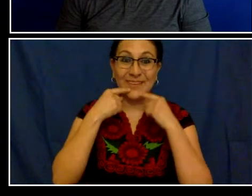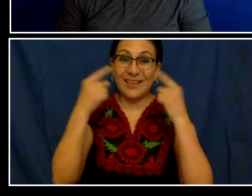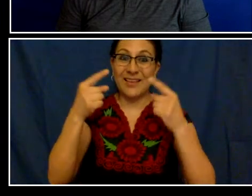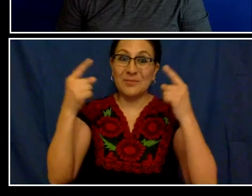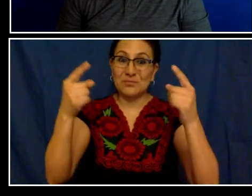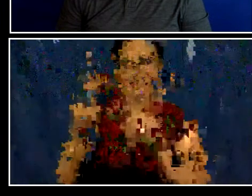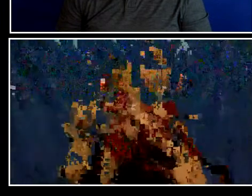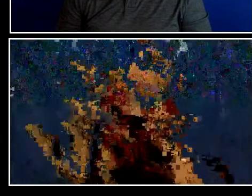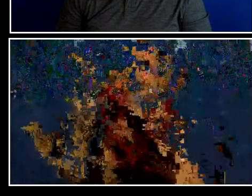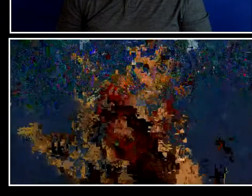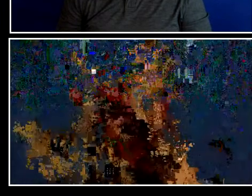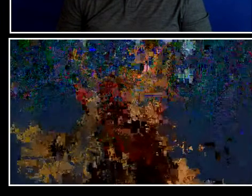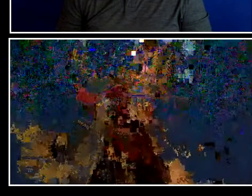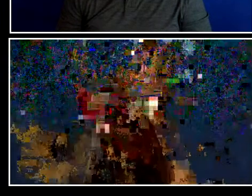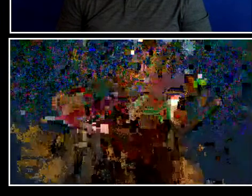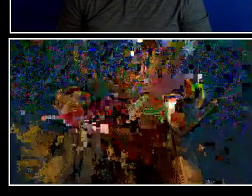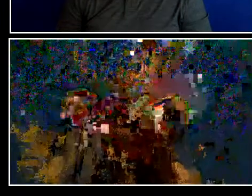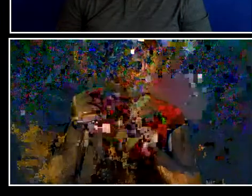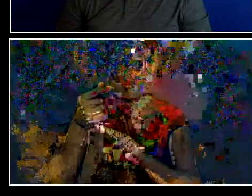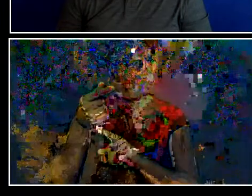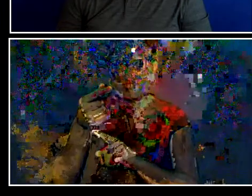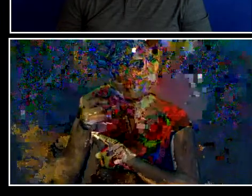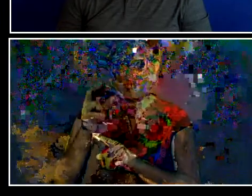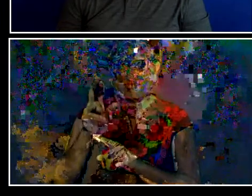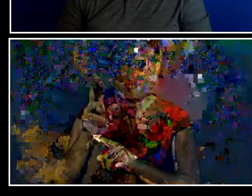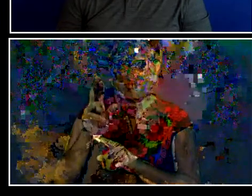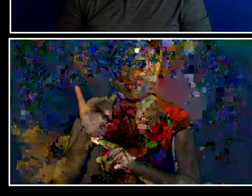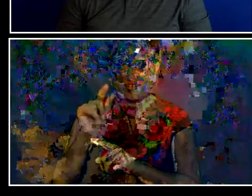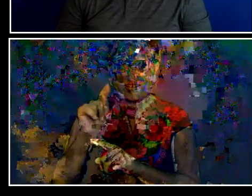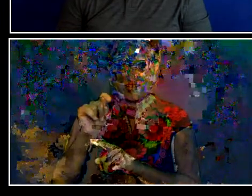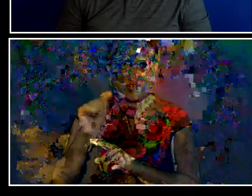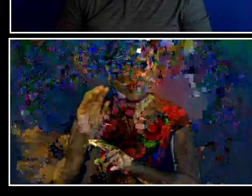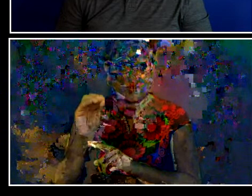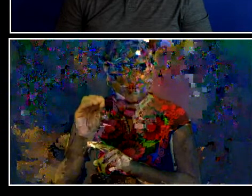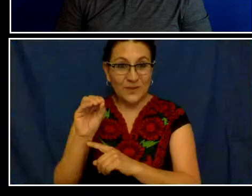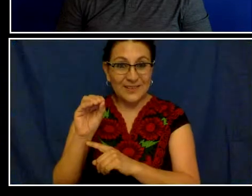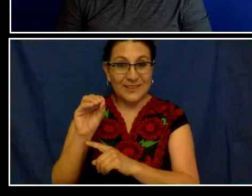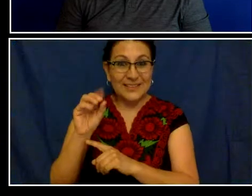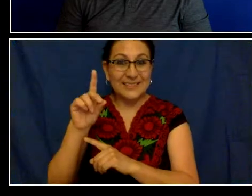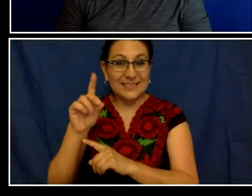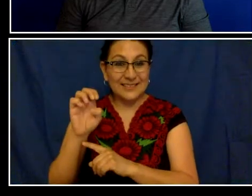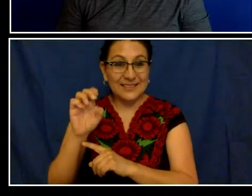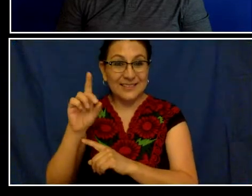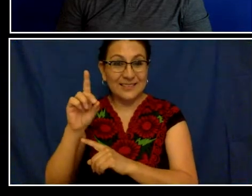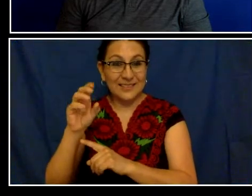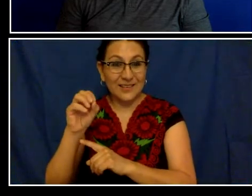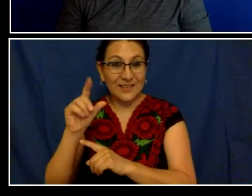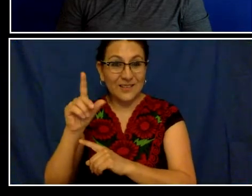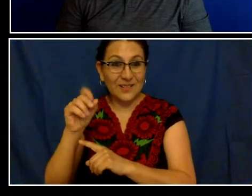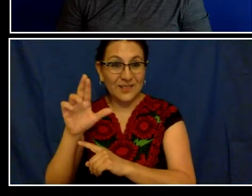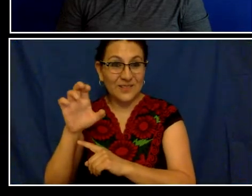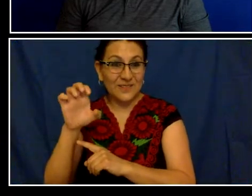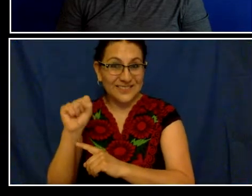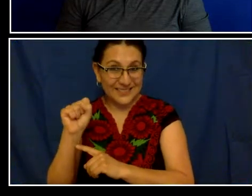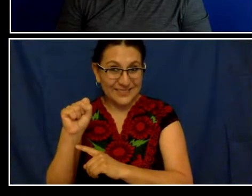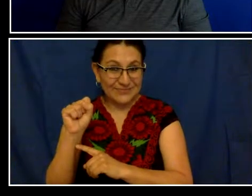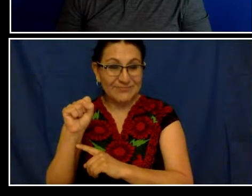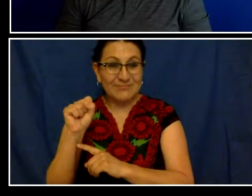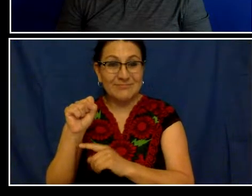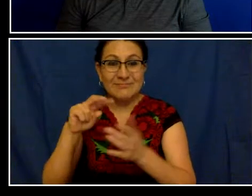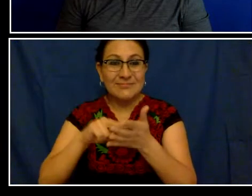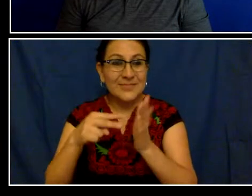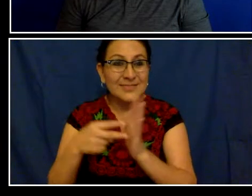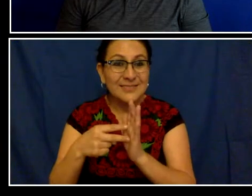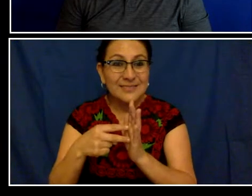Also, he led the famous, and you see the sentence there, it's the Grado de Dolores,